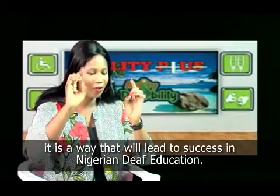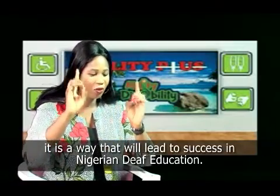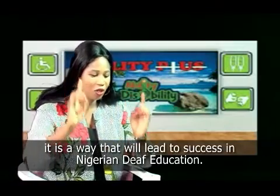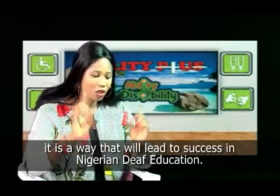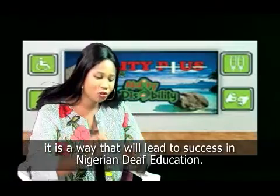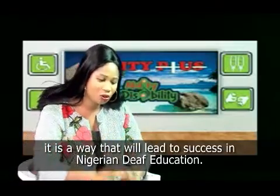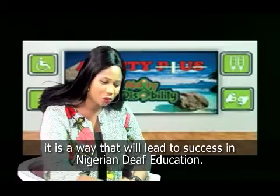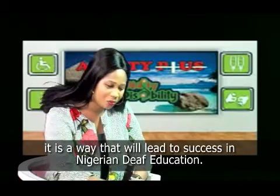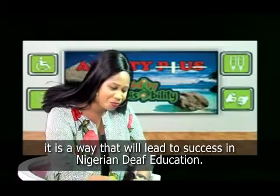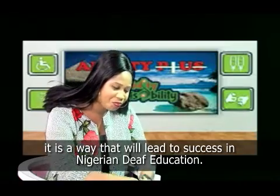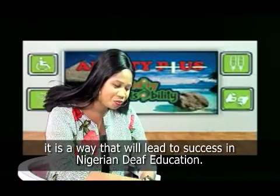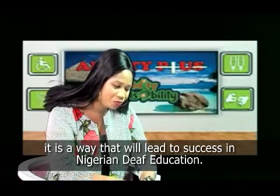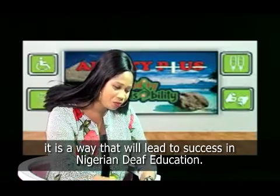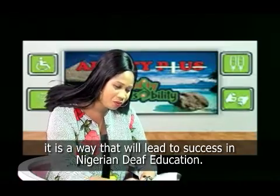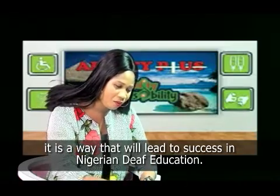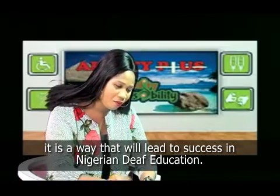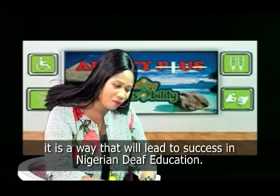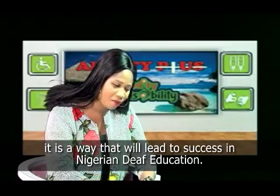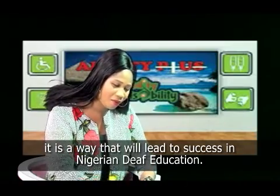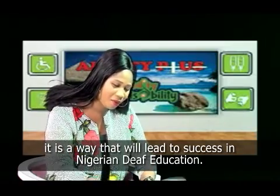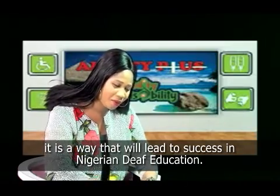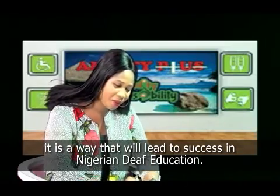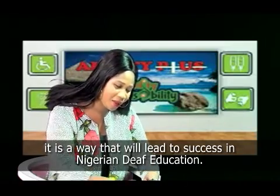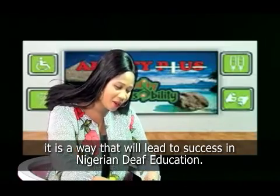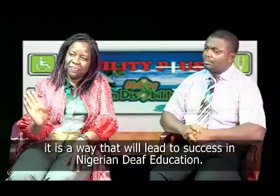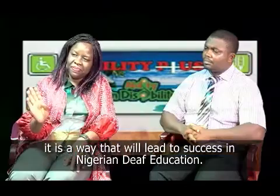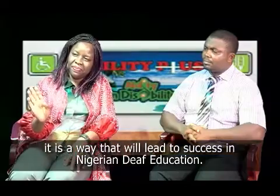way that will lead to success in Nigerian deaf education.